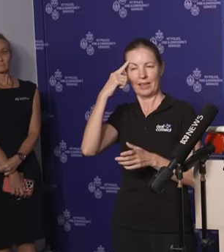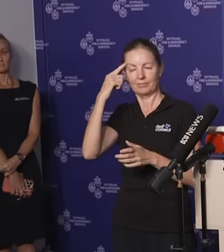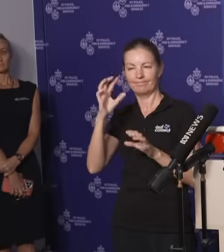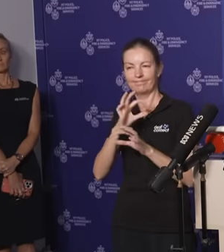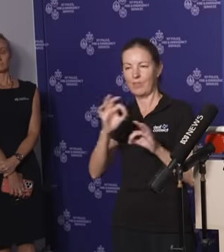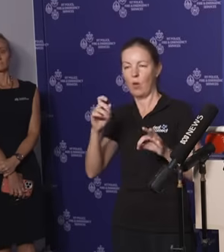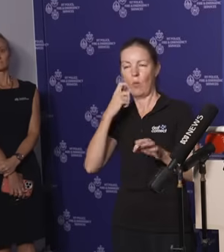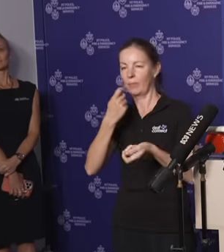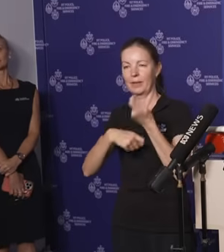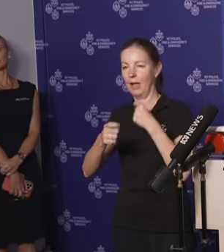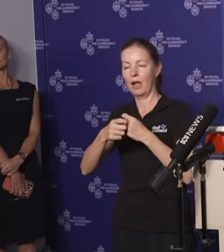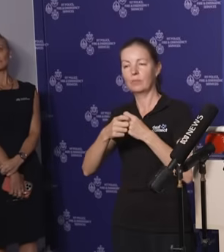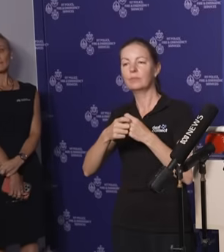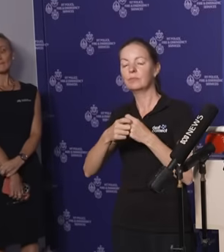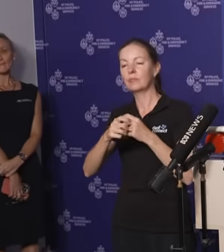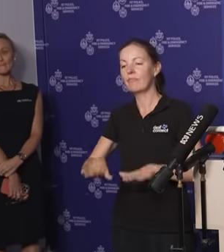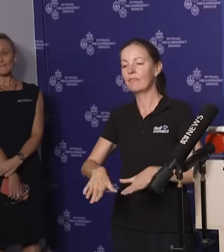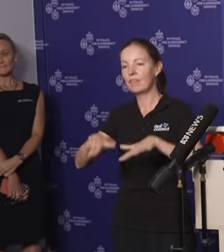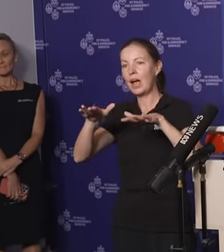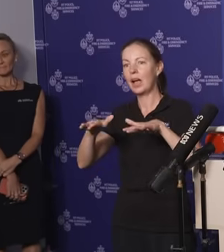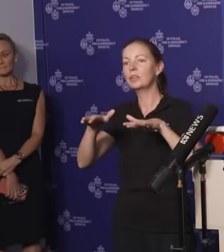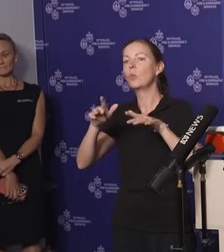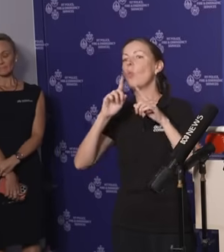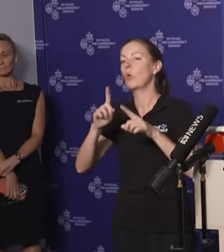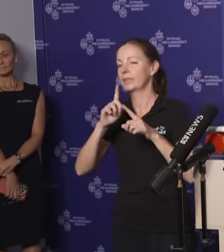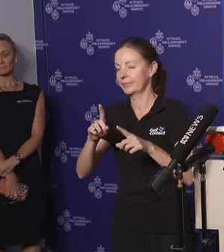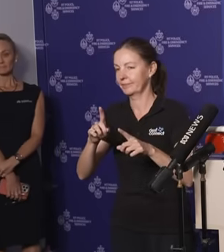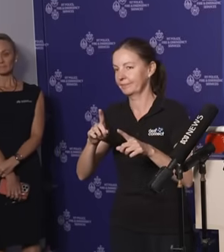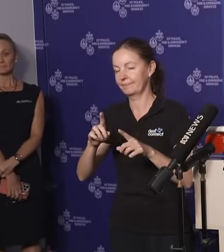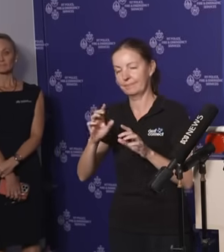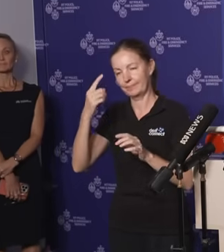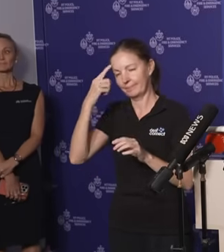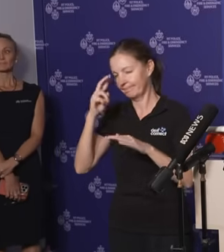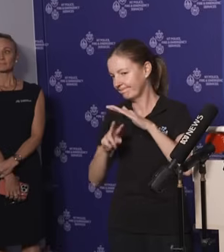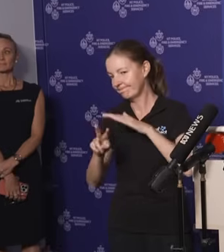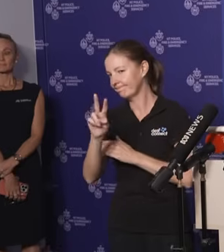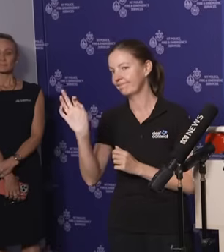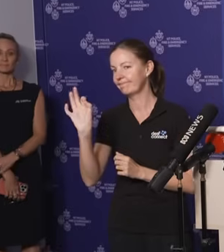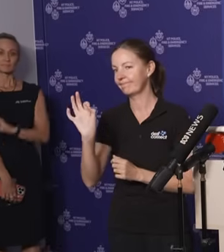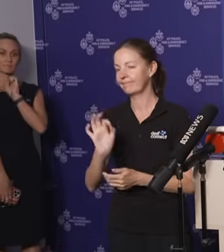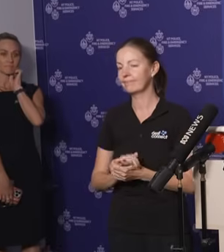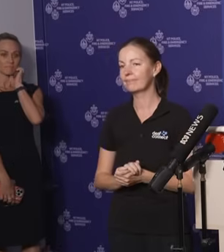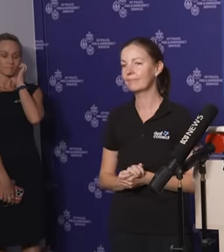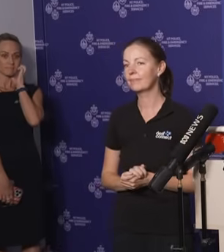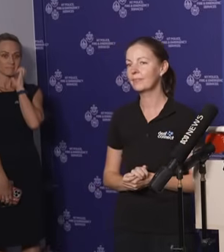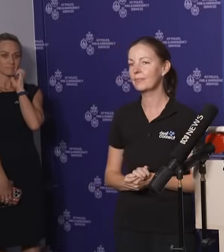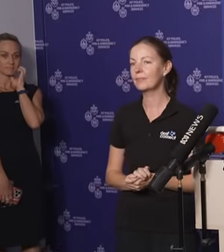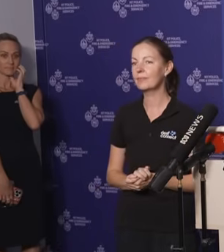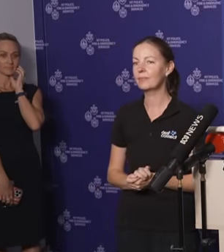Opinion none of it. I had a flood watch. Nana, pray about you have a